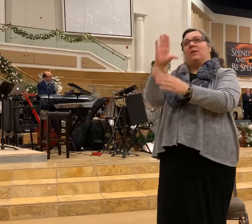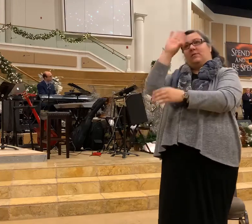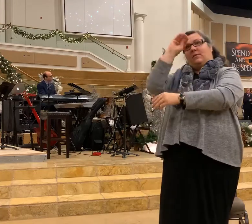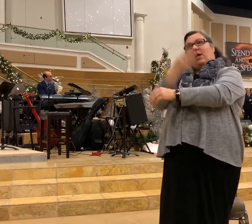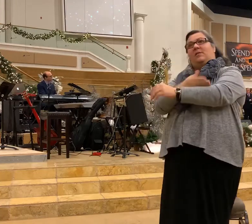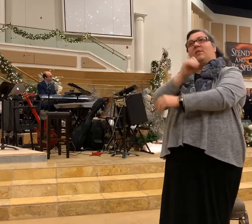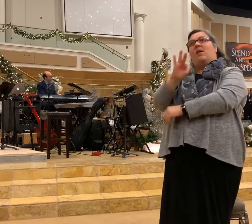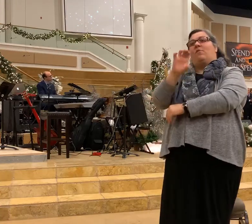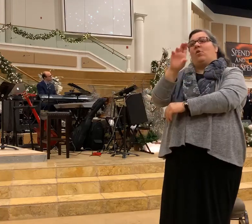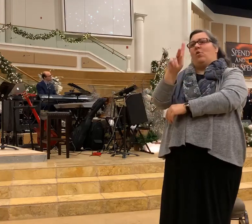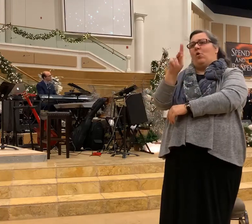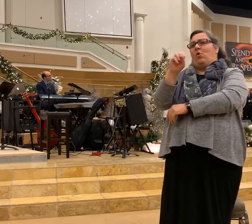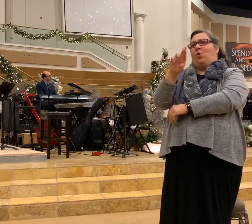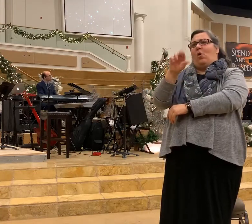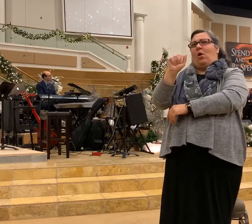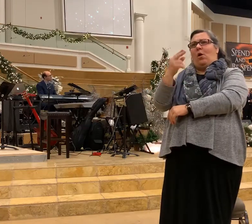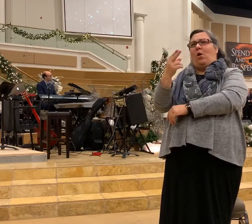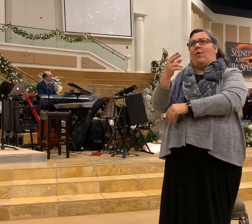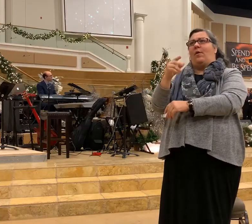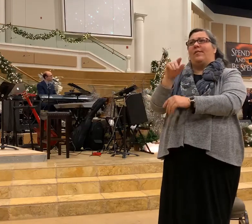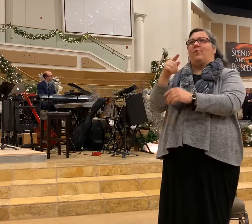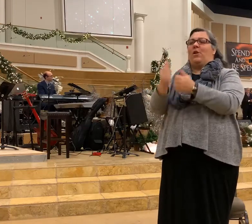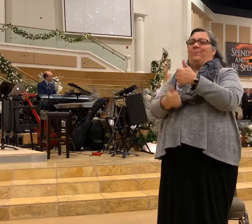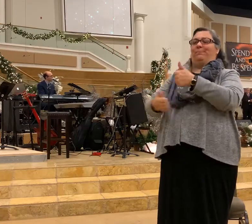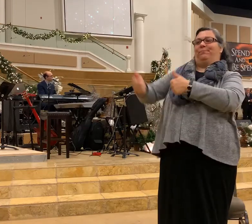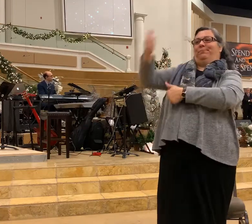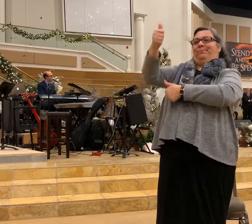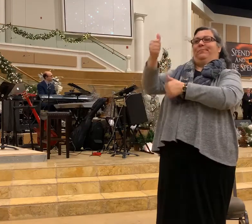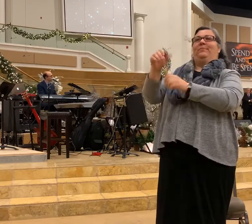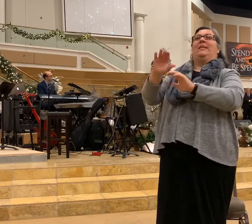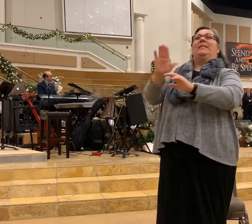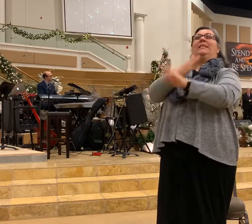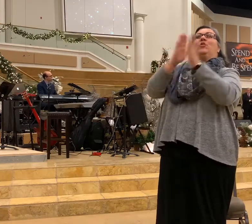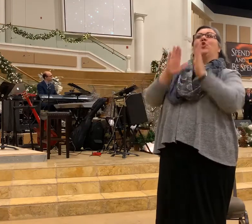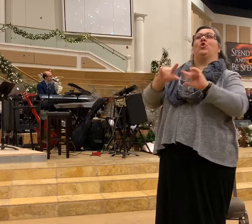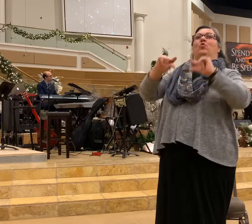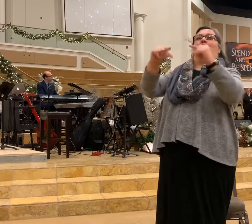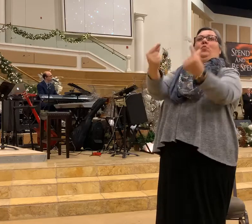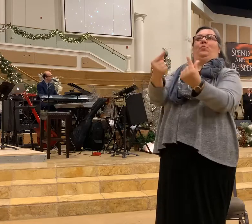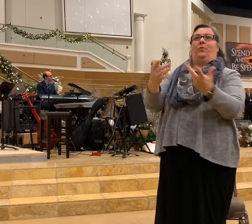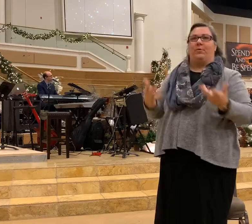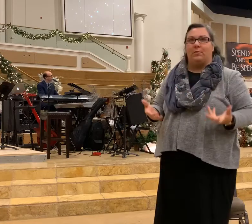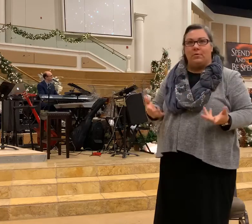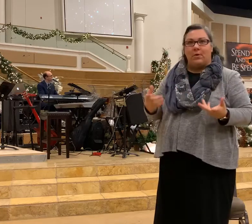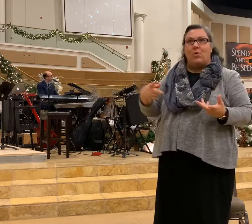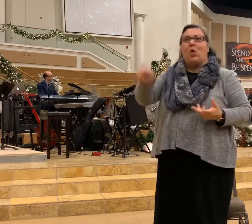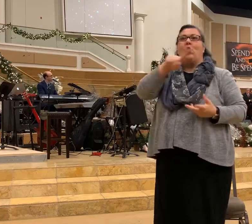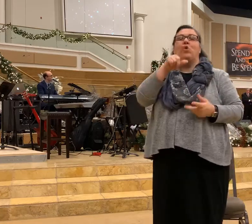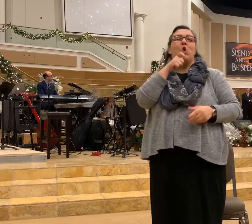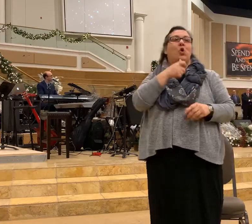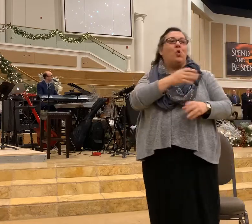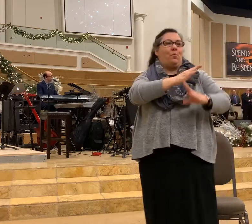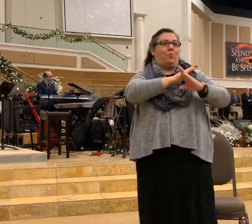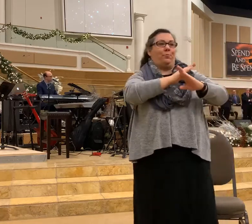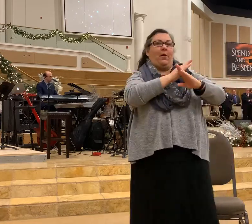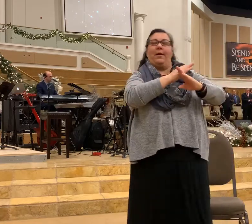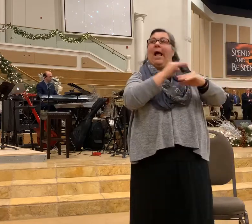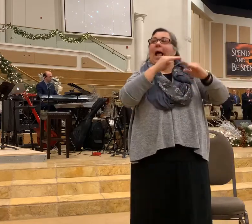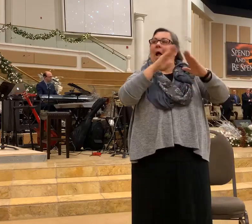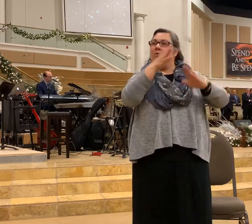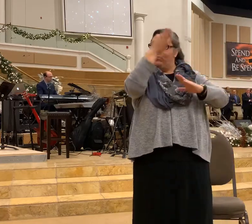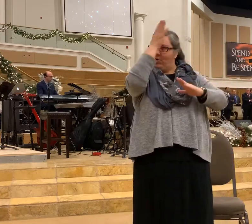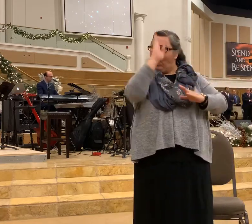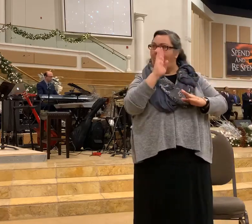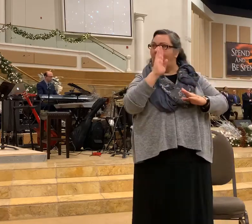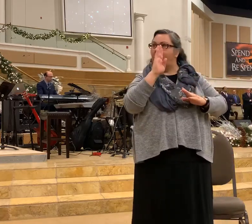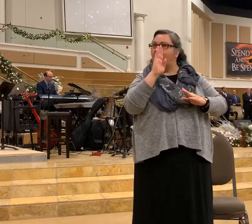the elite of the singers. They were those that they guarded the house of God because they had